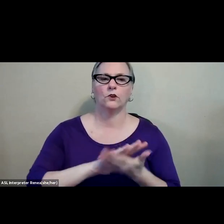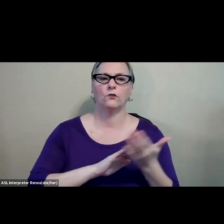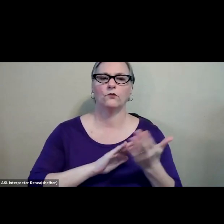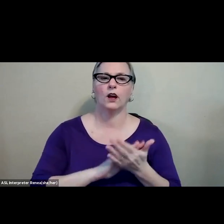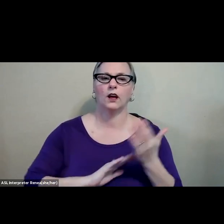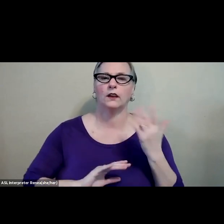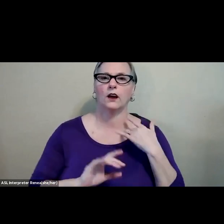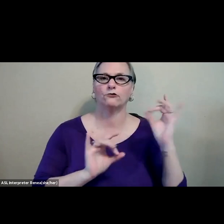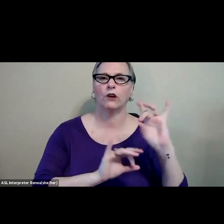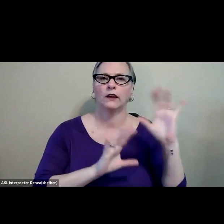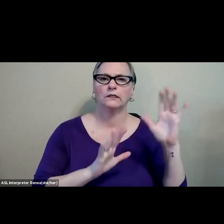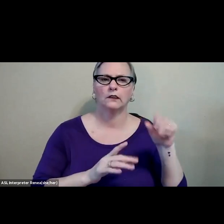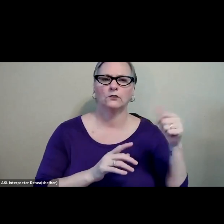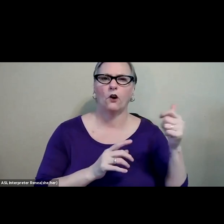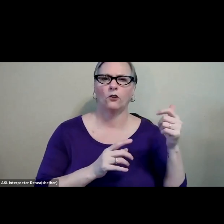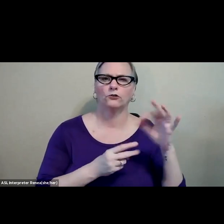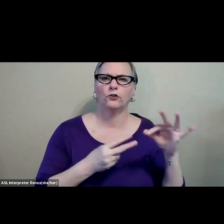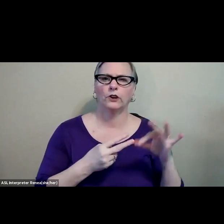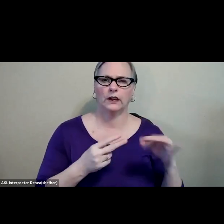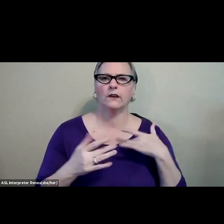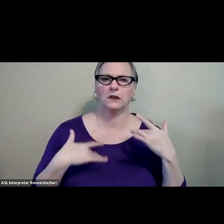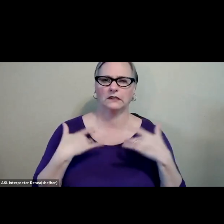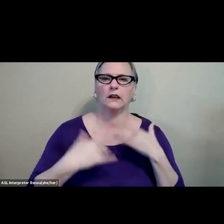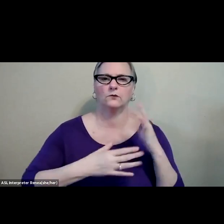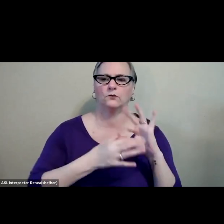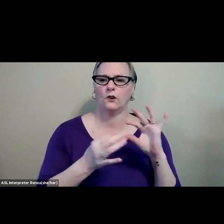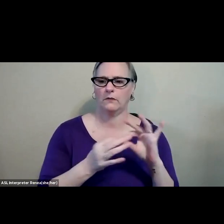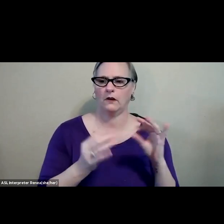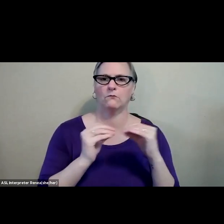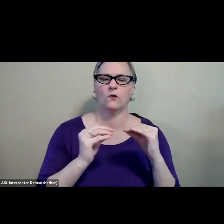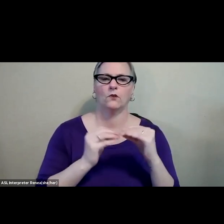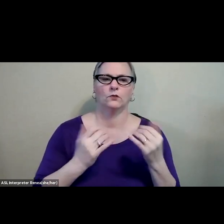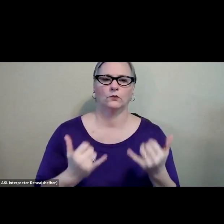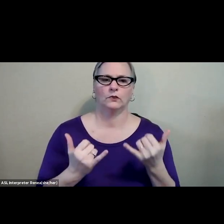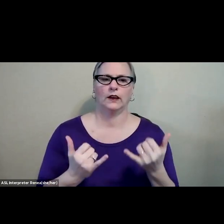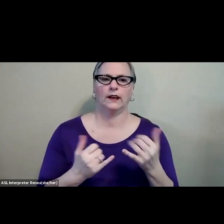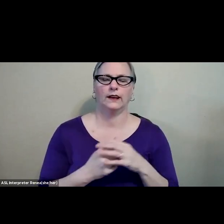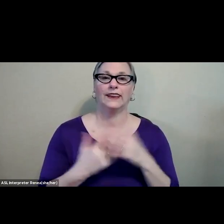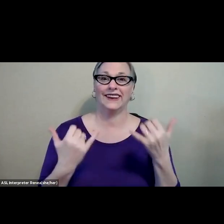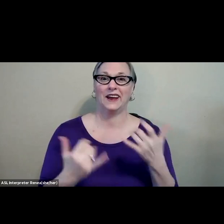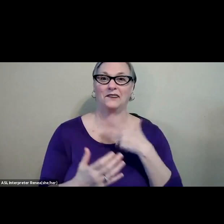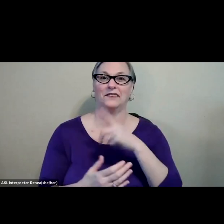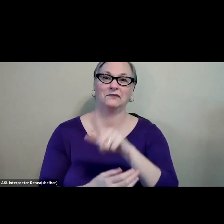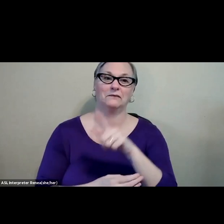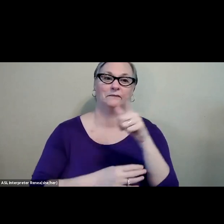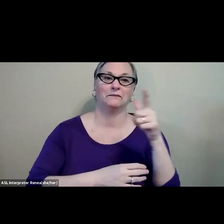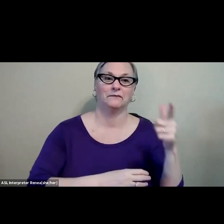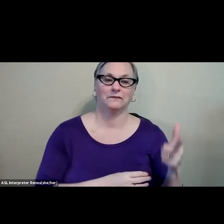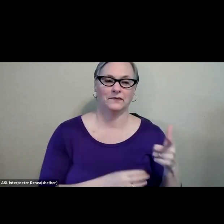alternative i'm excited to talk a little bit more about today i'm now going to turn it over to jess